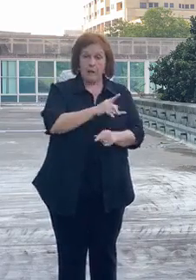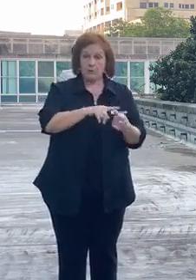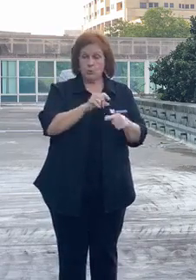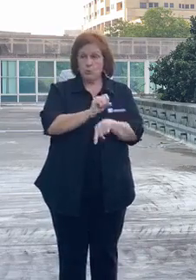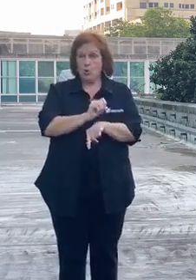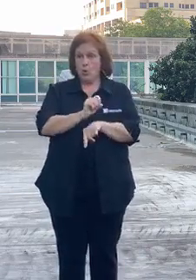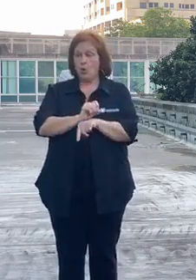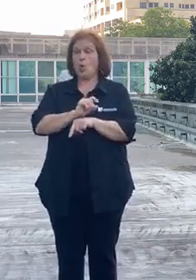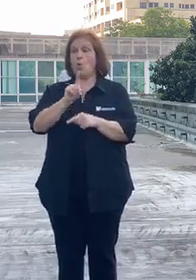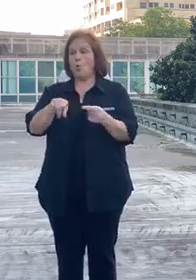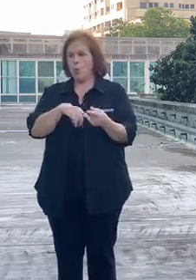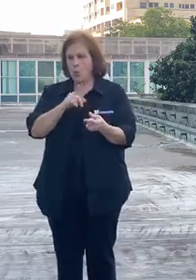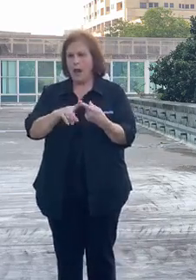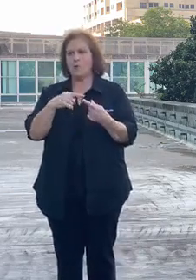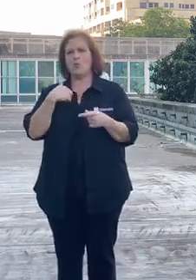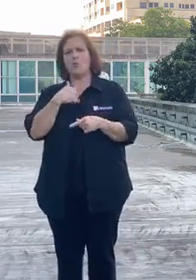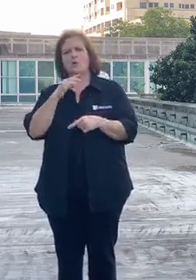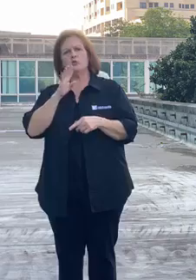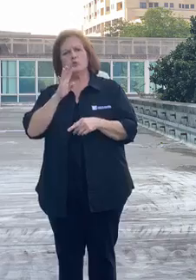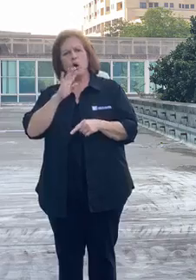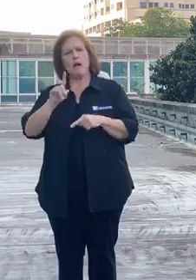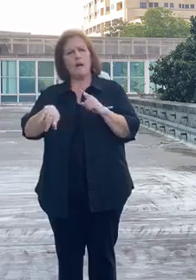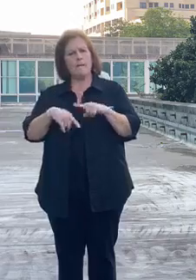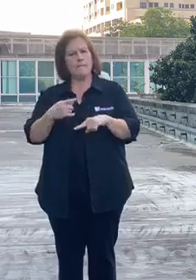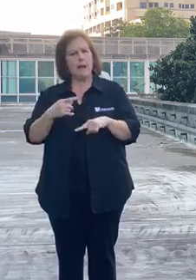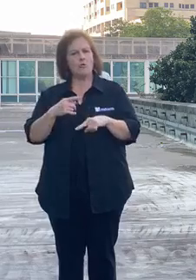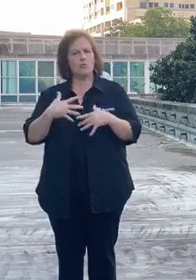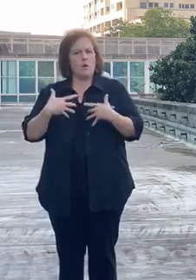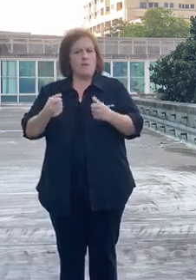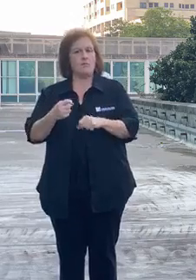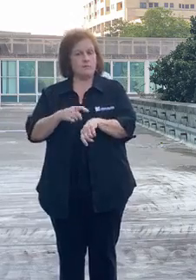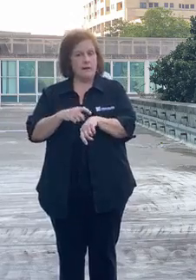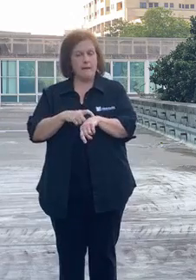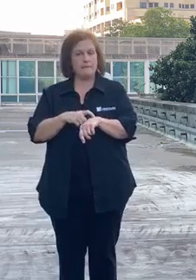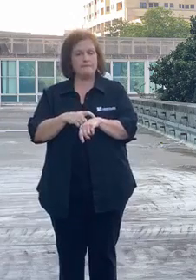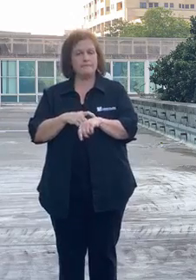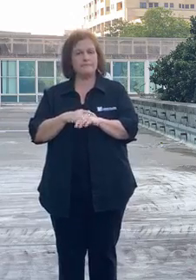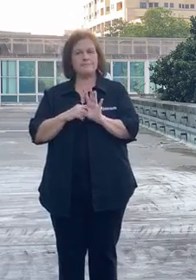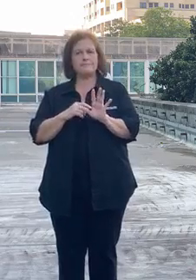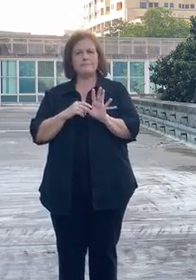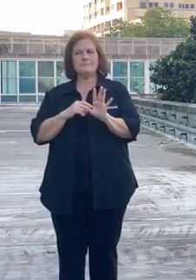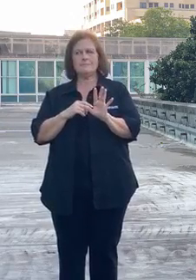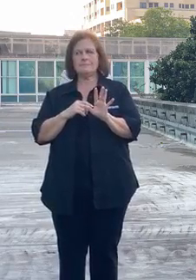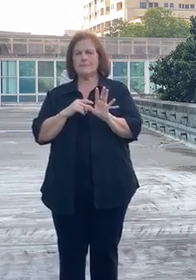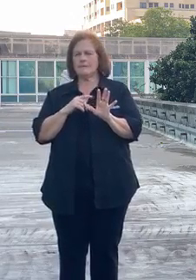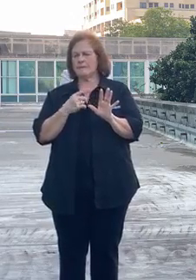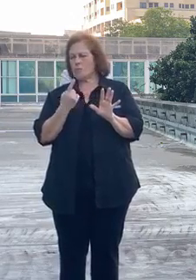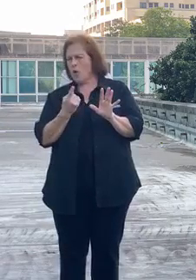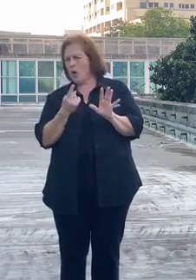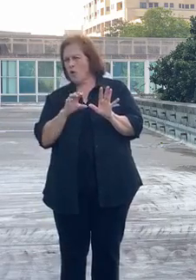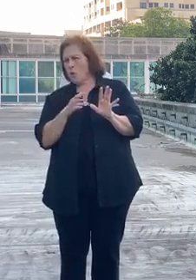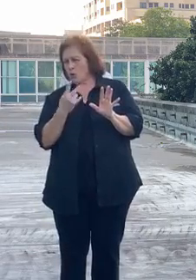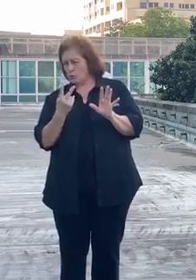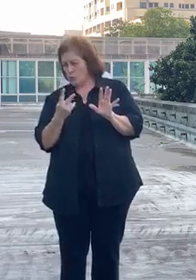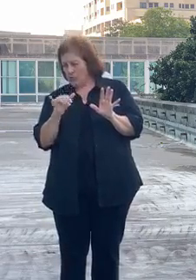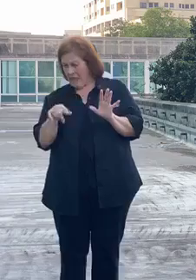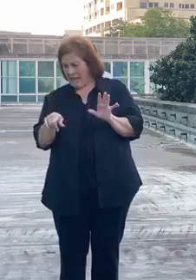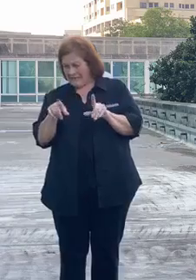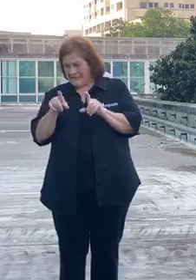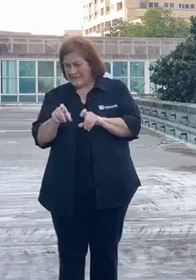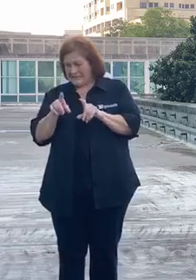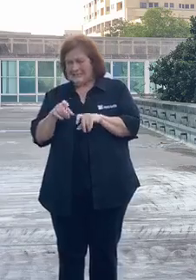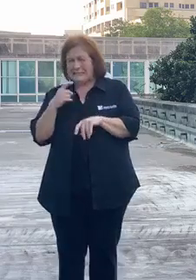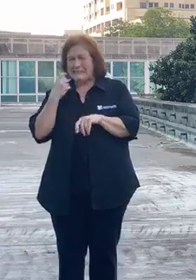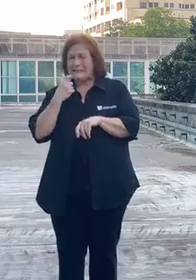work when we begin to talk about a phased recovery. To my knowledge, there are 1 or 2 of these tests that